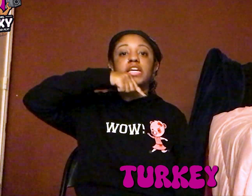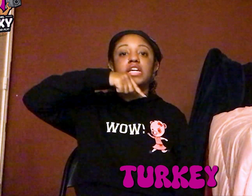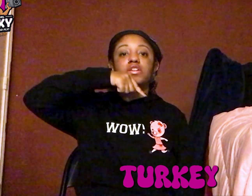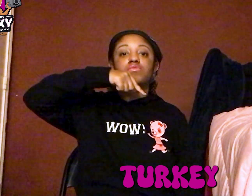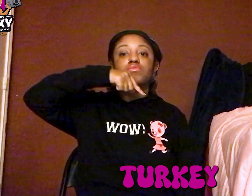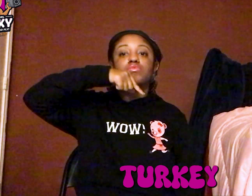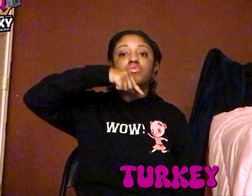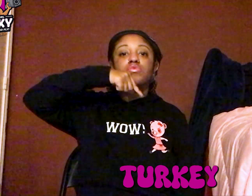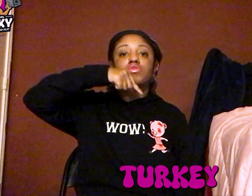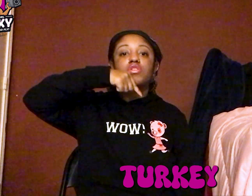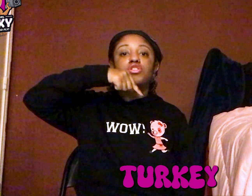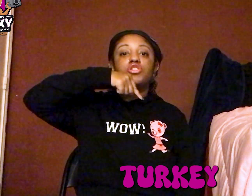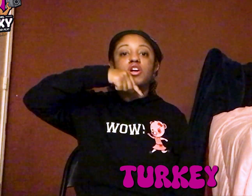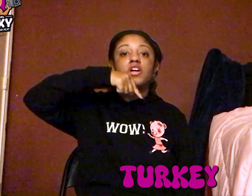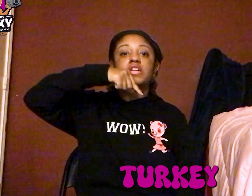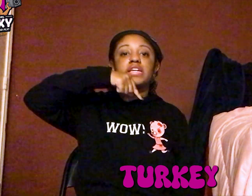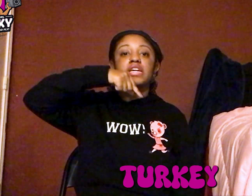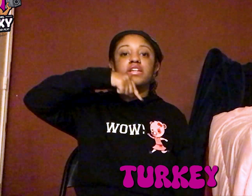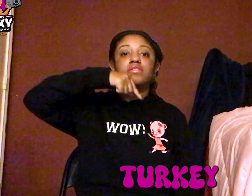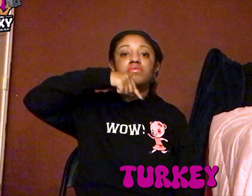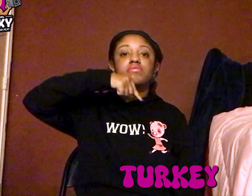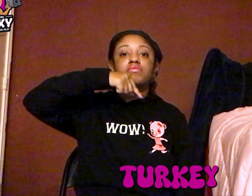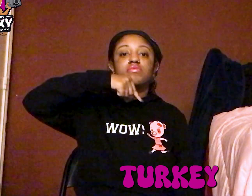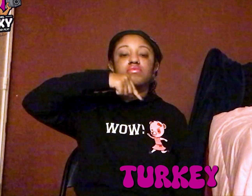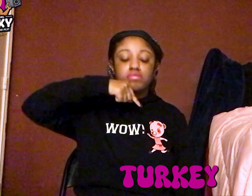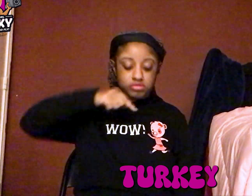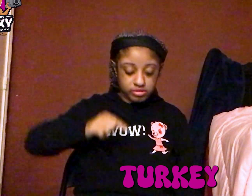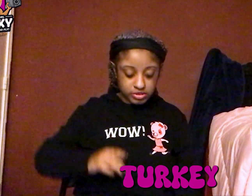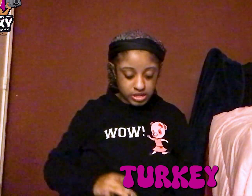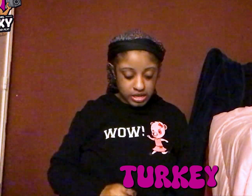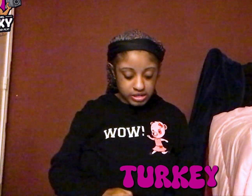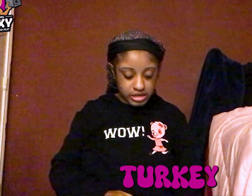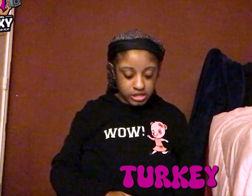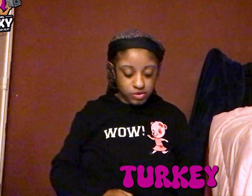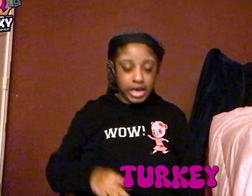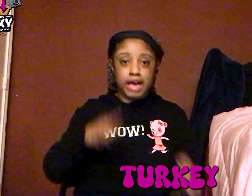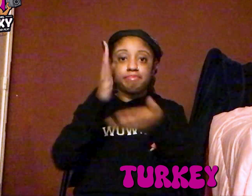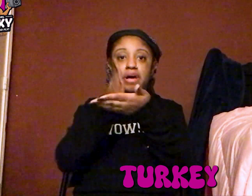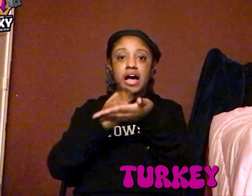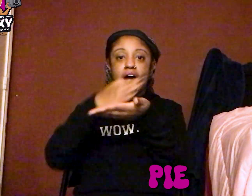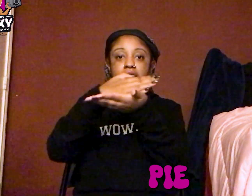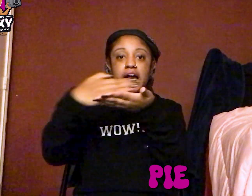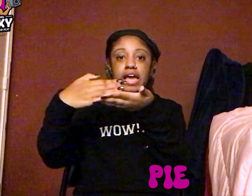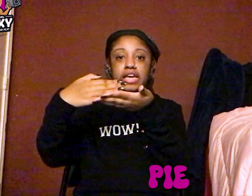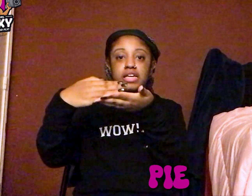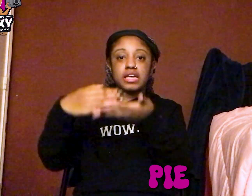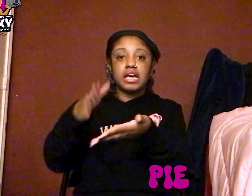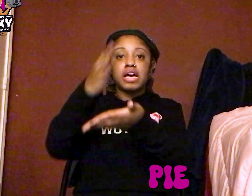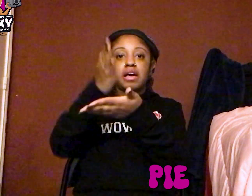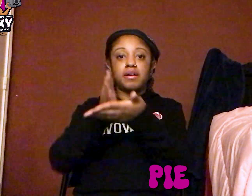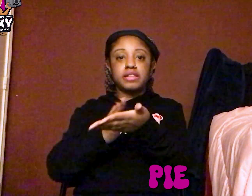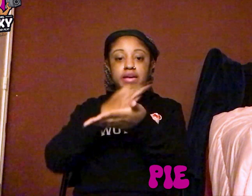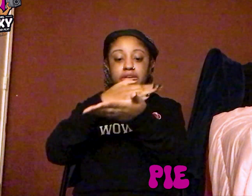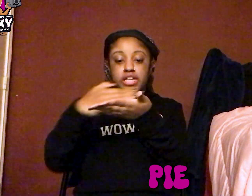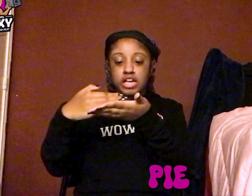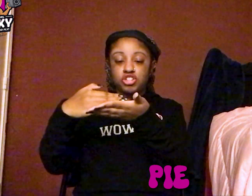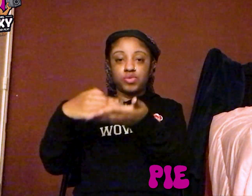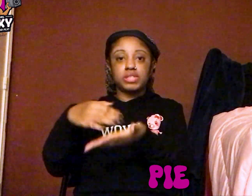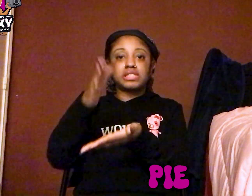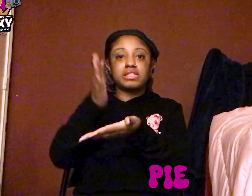turkey. Turkey. Then you have pie. Let me cut you a